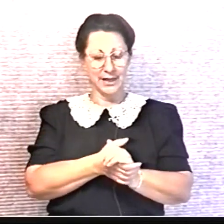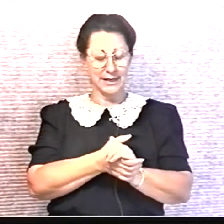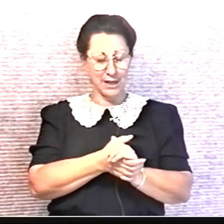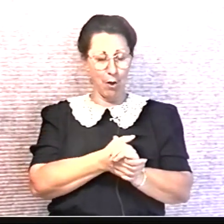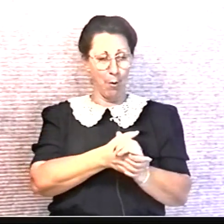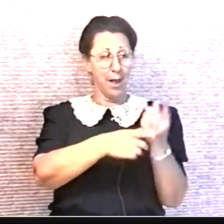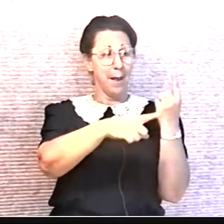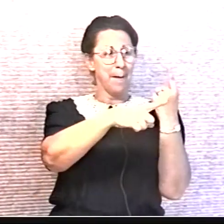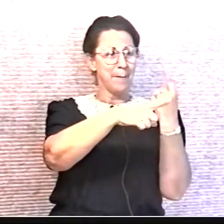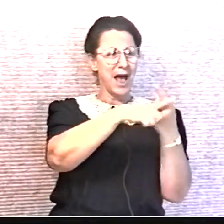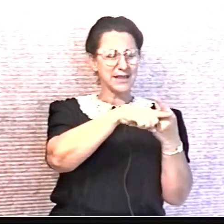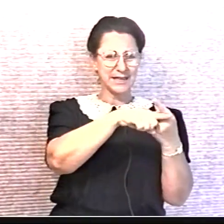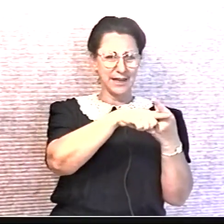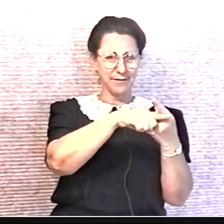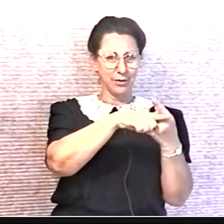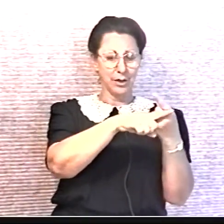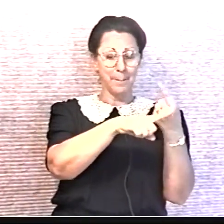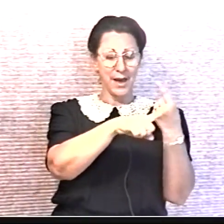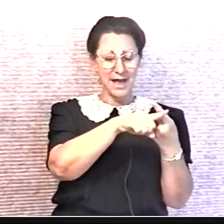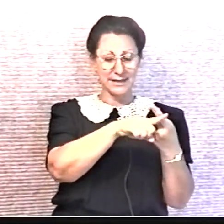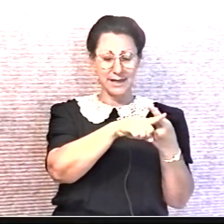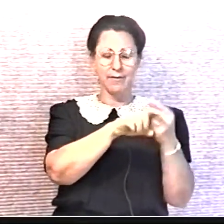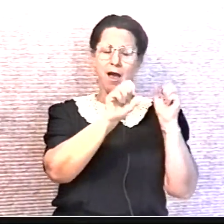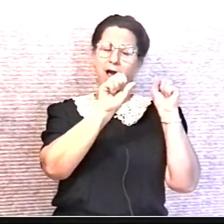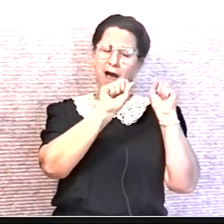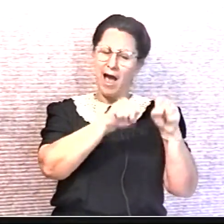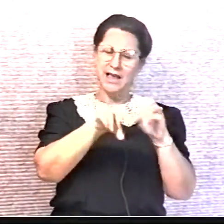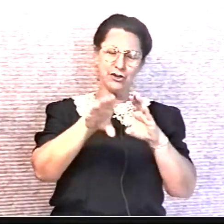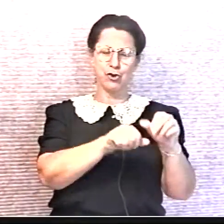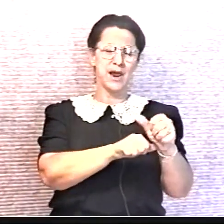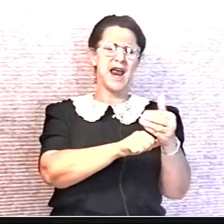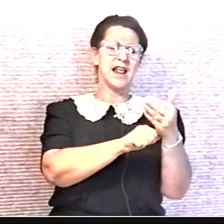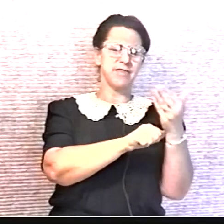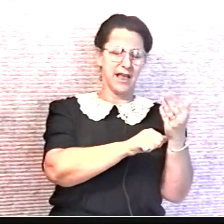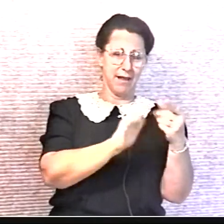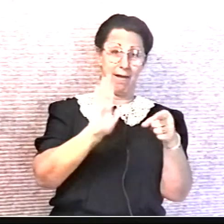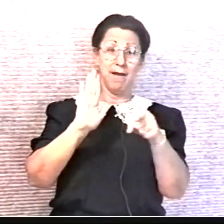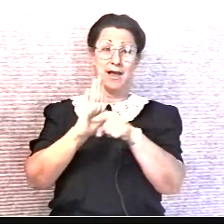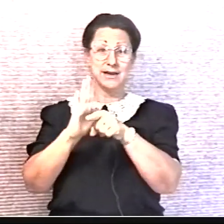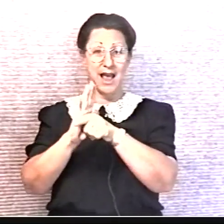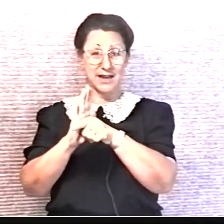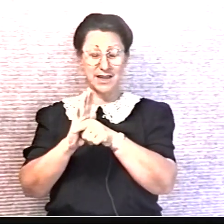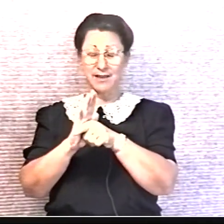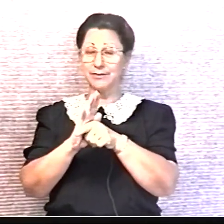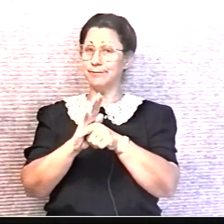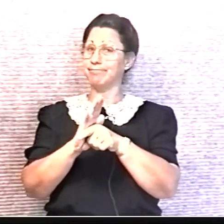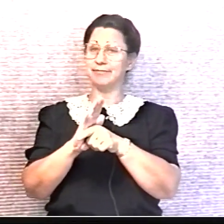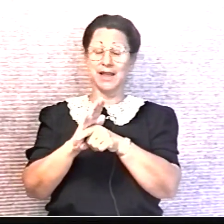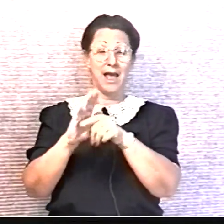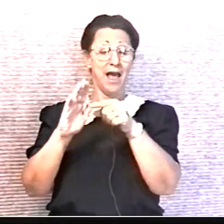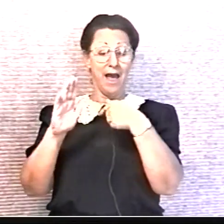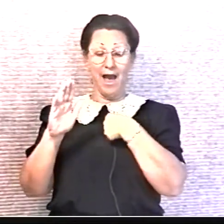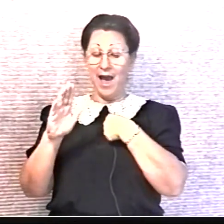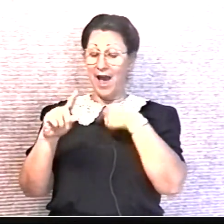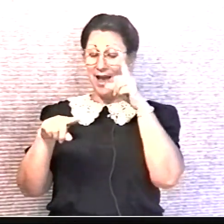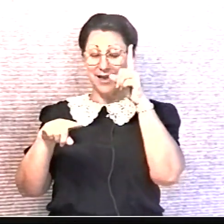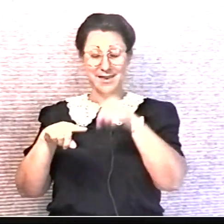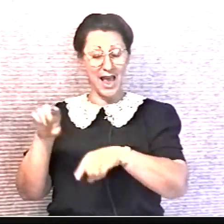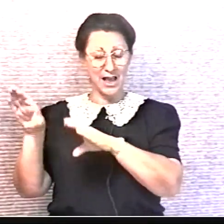So, positive, positive, I can do anything. Negative, I can't